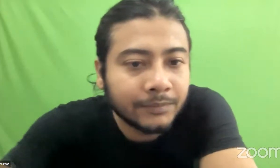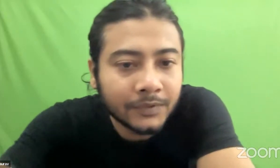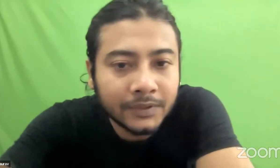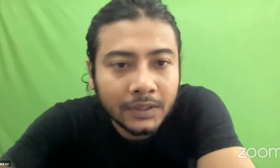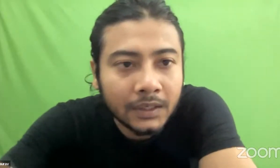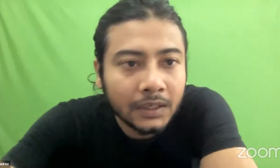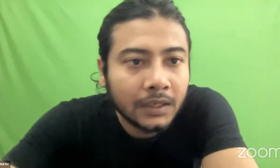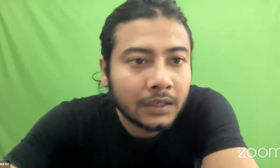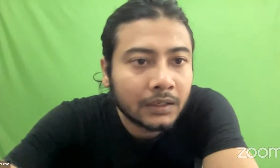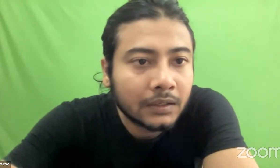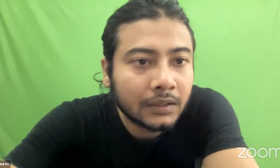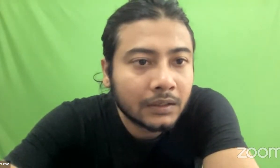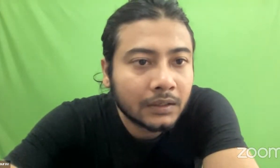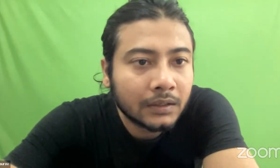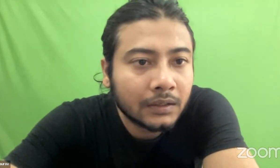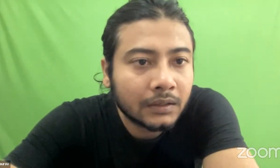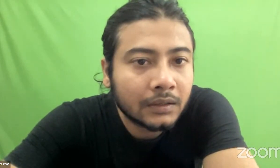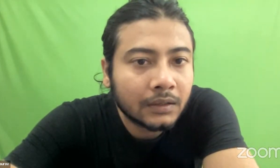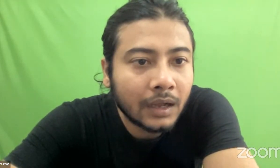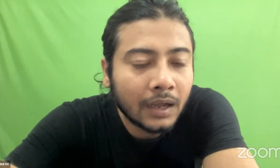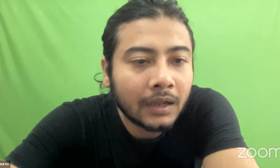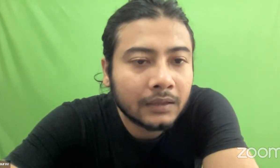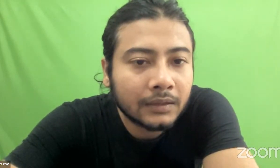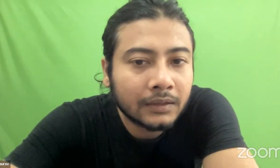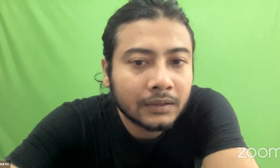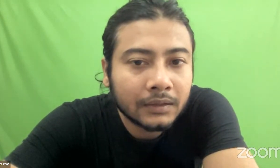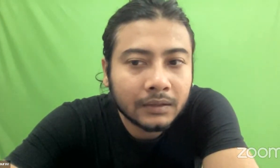Sometimes the